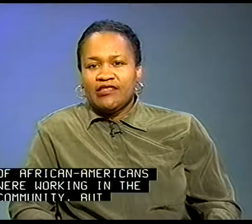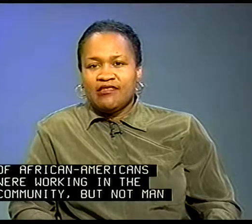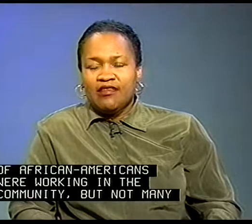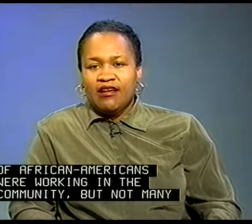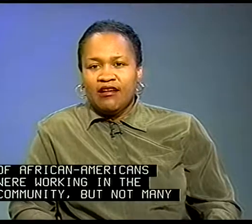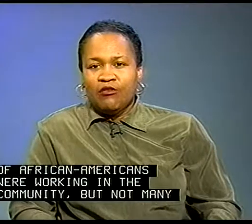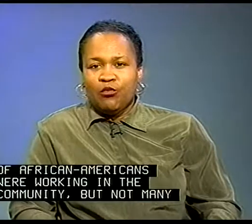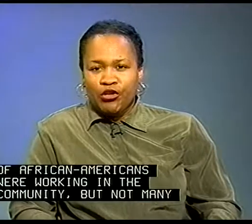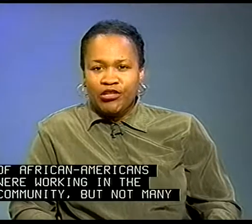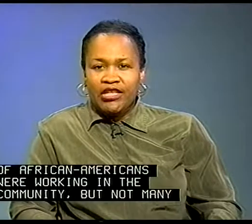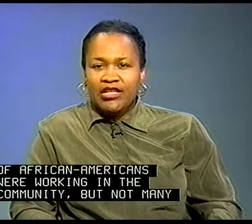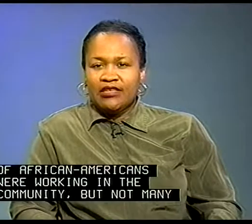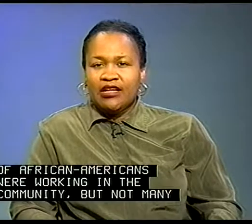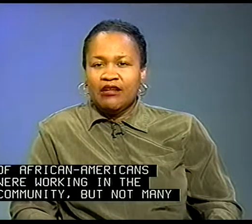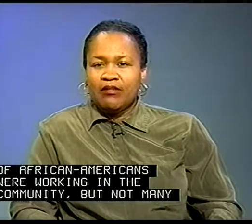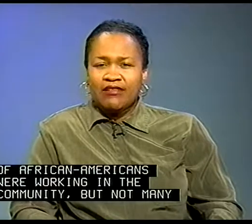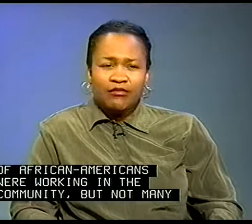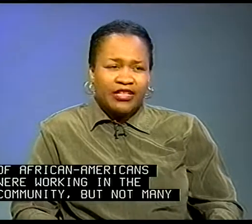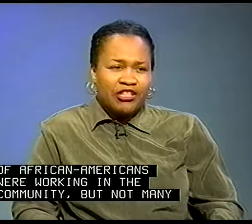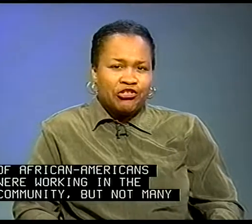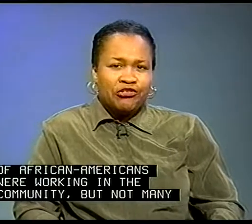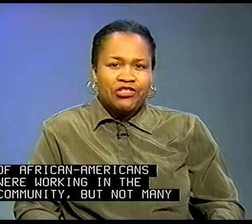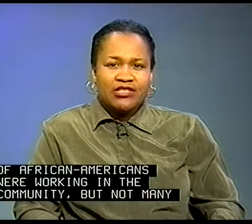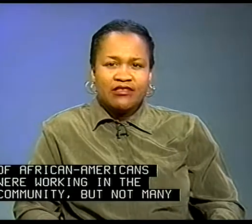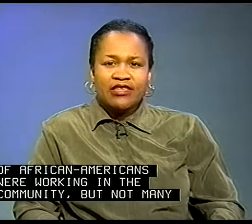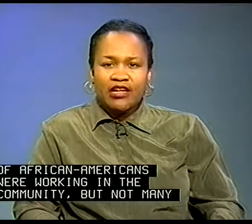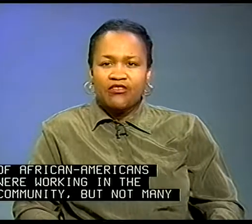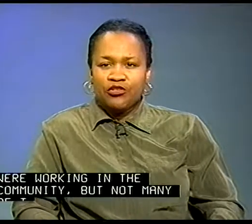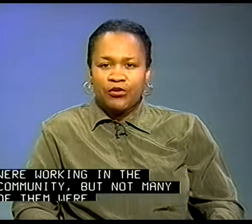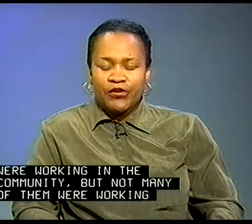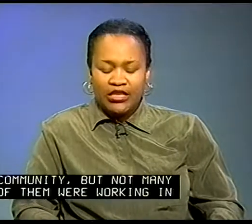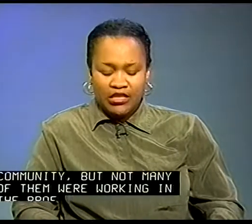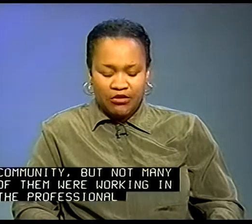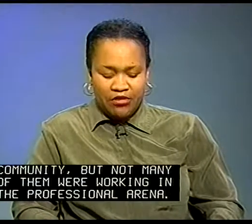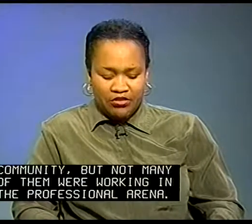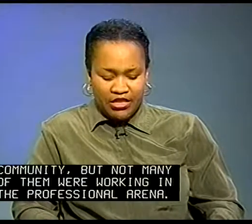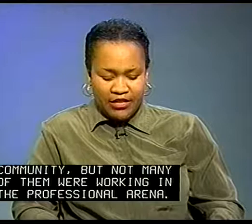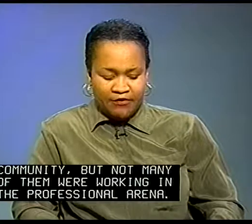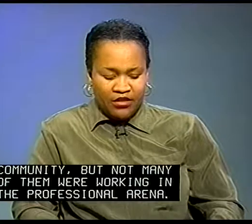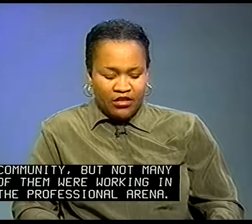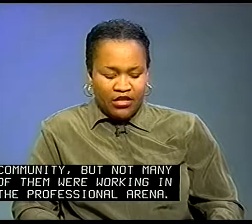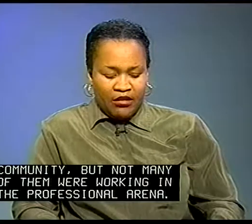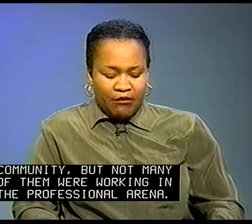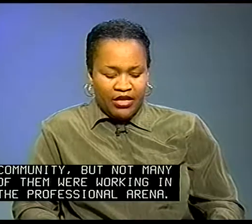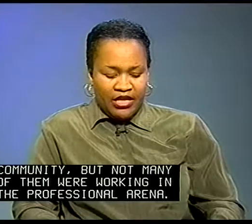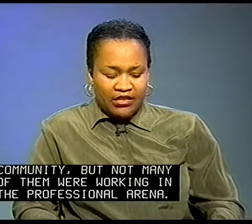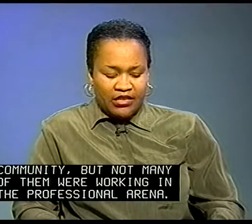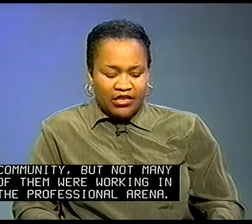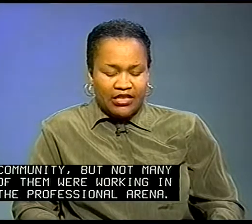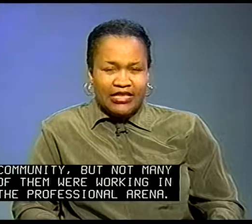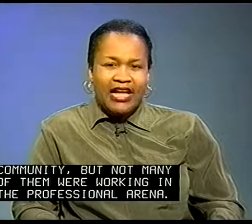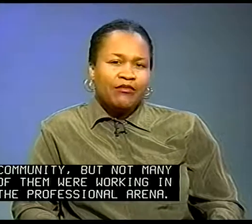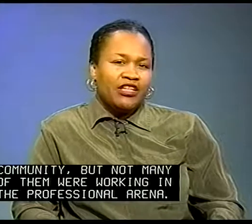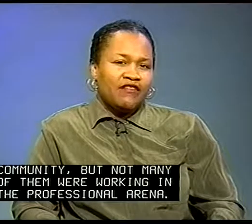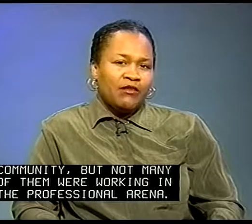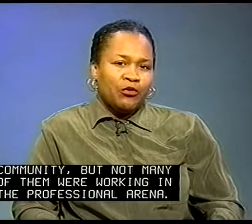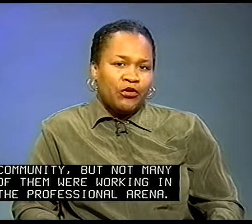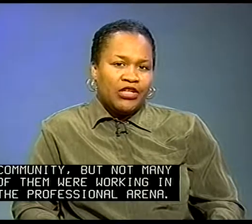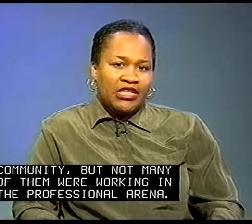Americans working, possibly at churches, and they also were working in the community, but not many of them were working